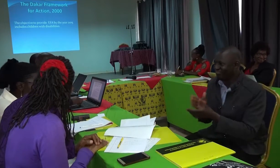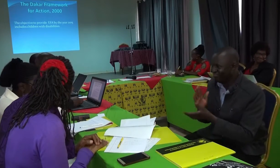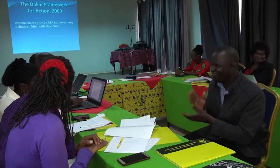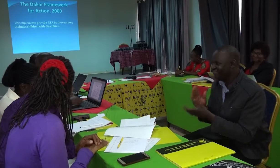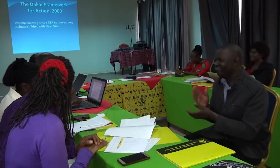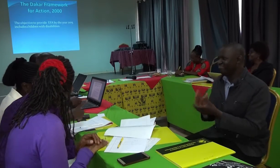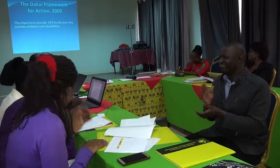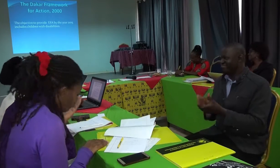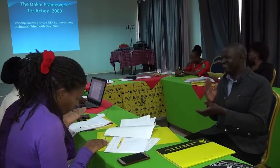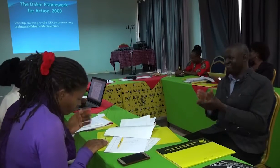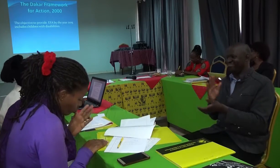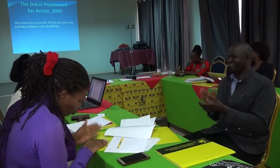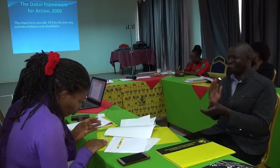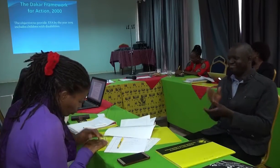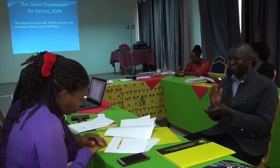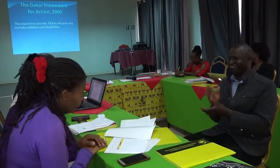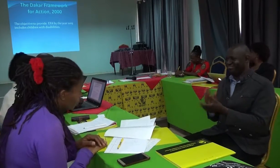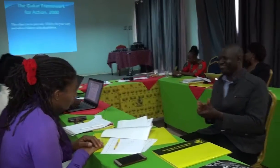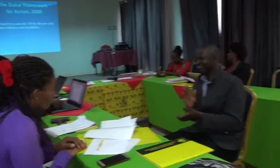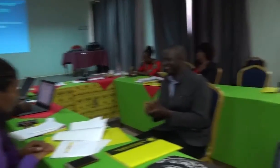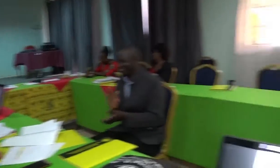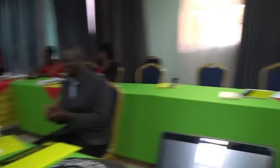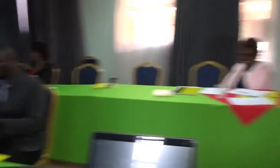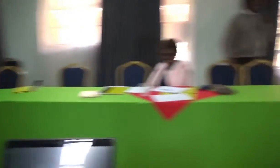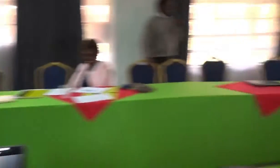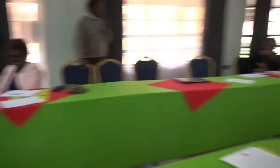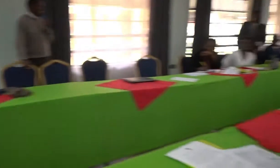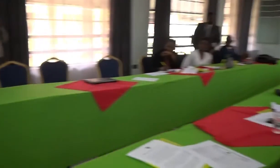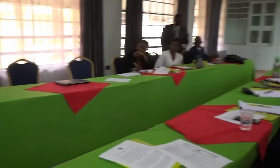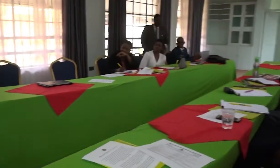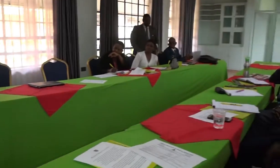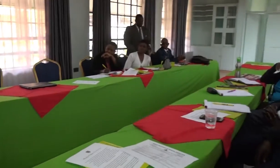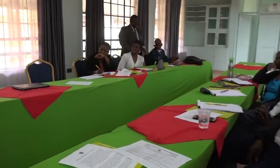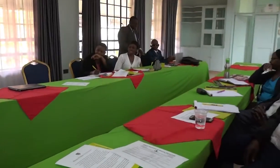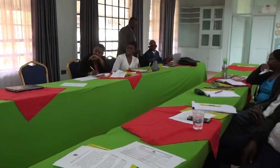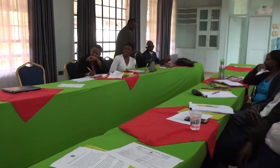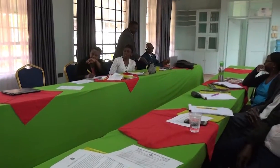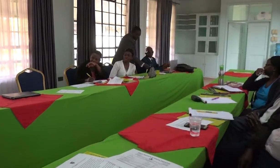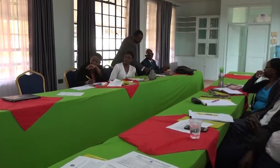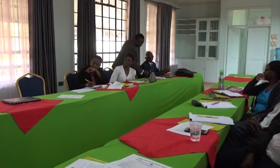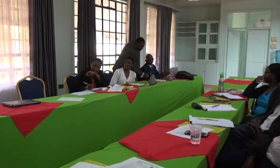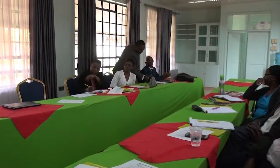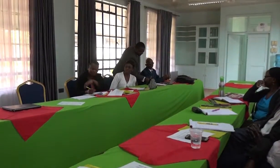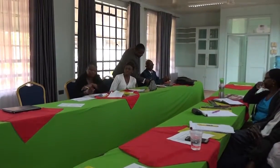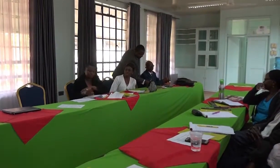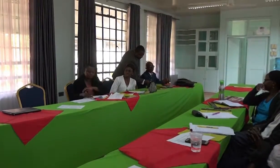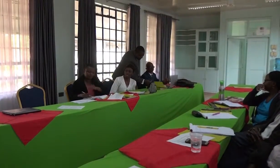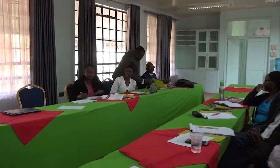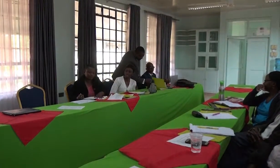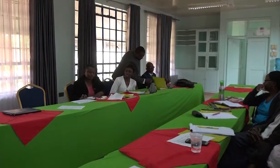Yeah. Kifeda? Yeah, but yes and no. Yes. Yes, because we declared education